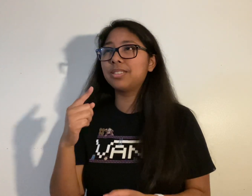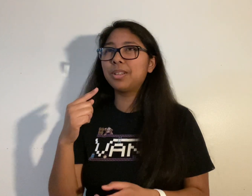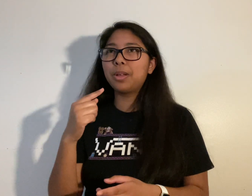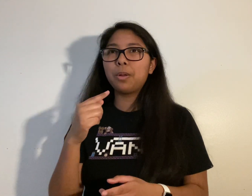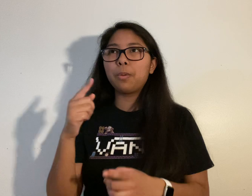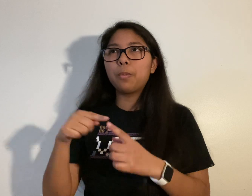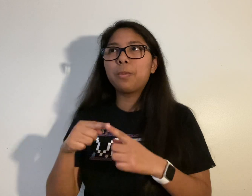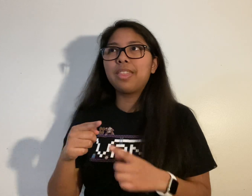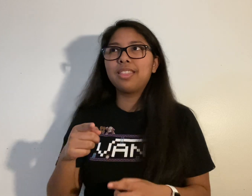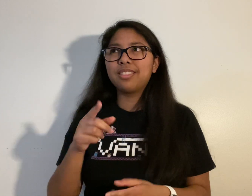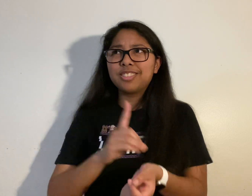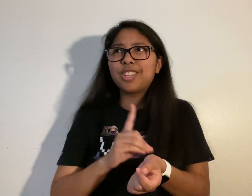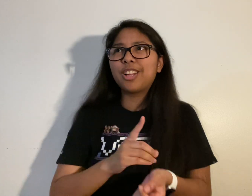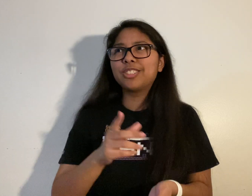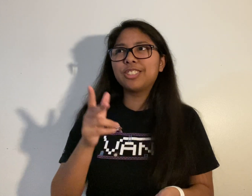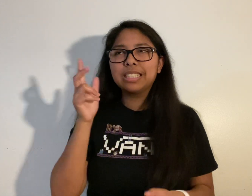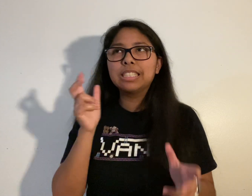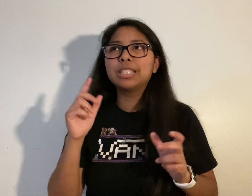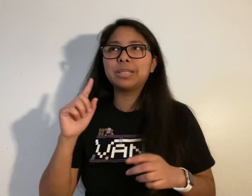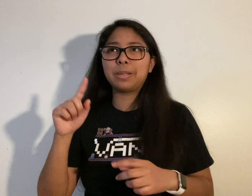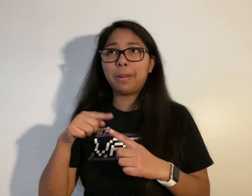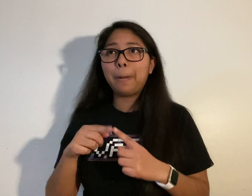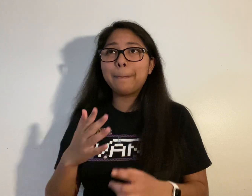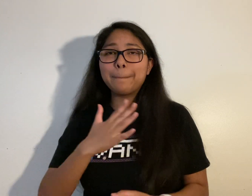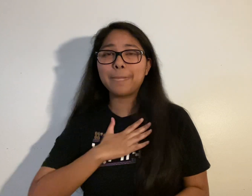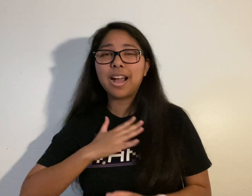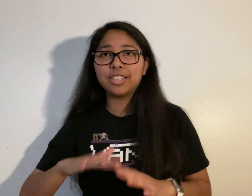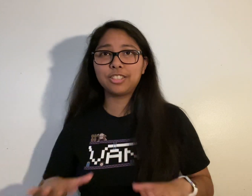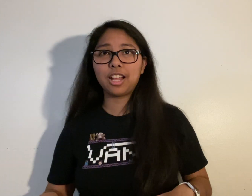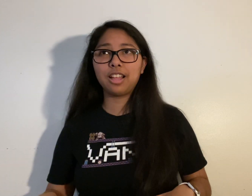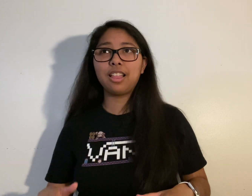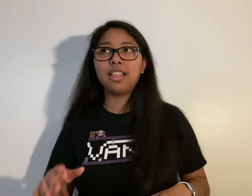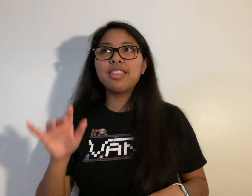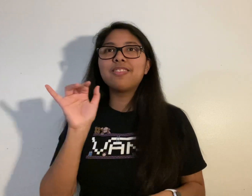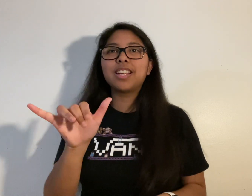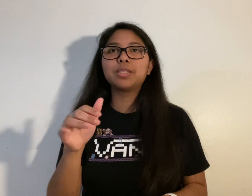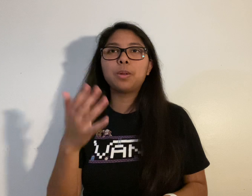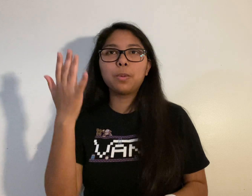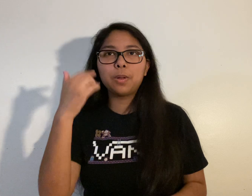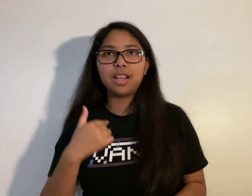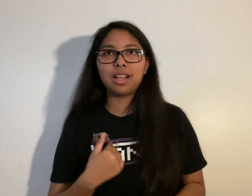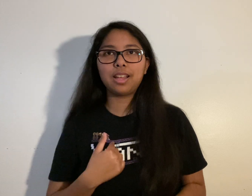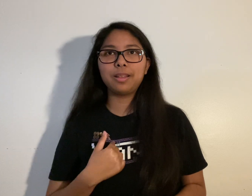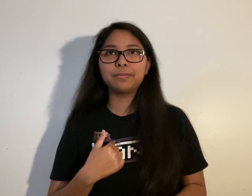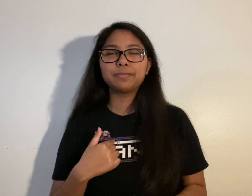That's why I'm constantly looking at you. I'm signing super slow, and I'm repeating myself here and